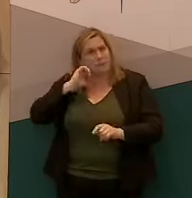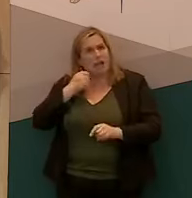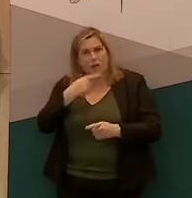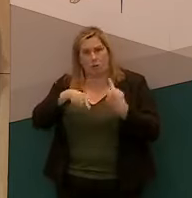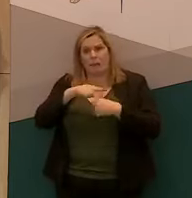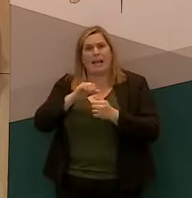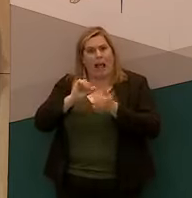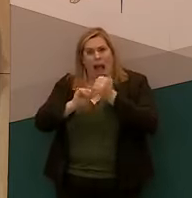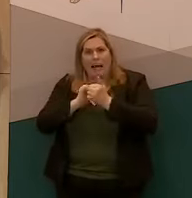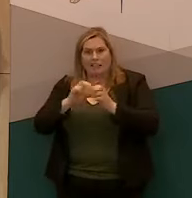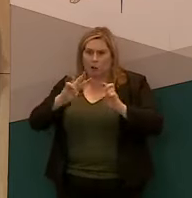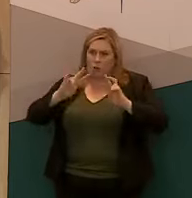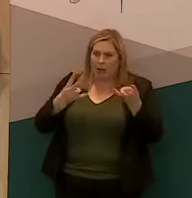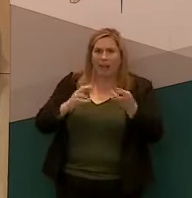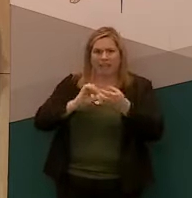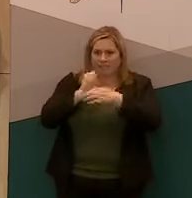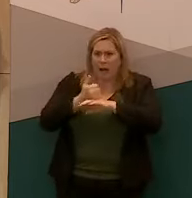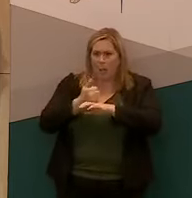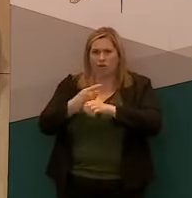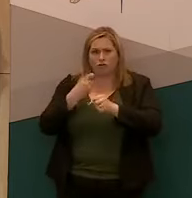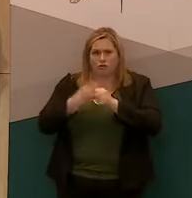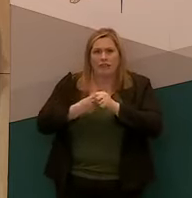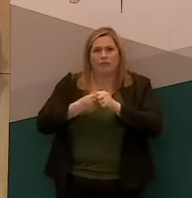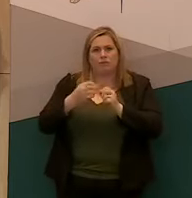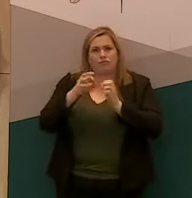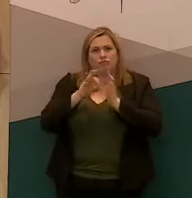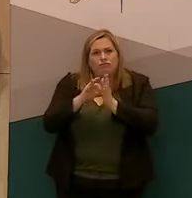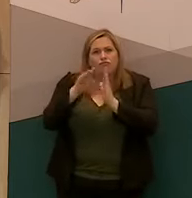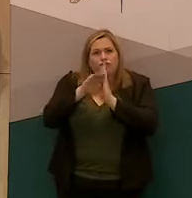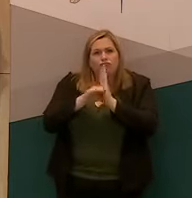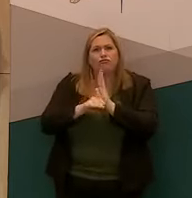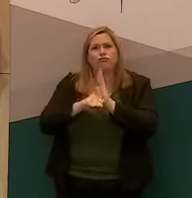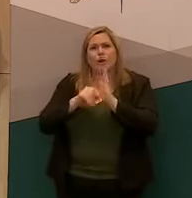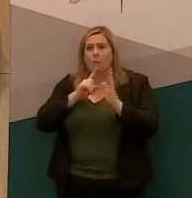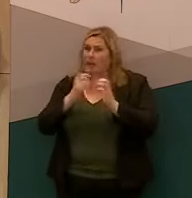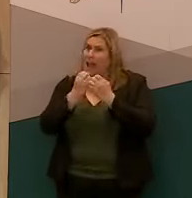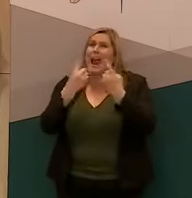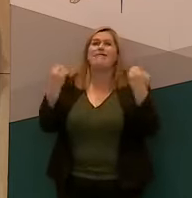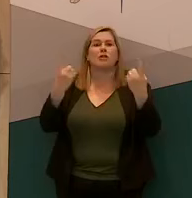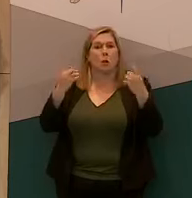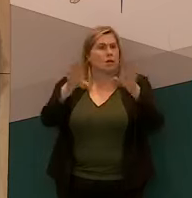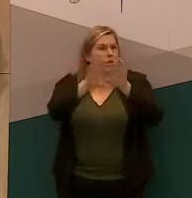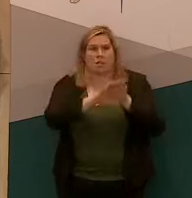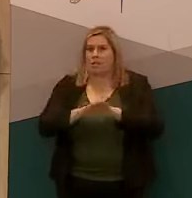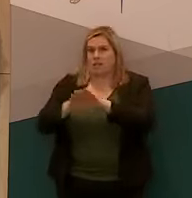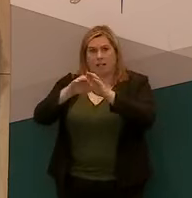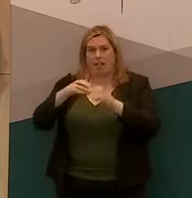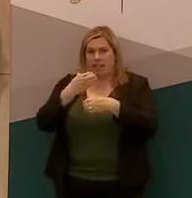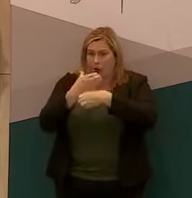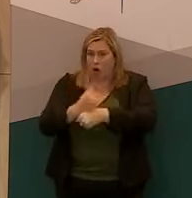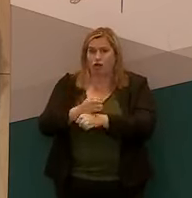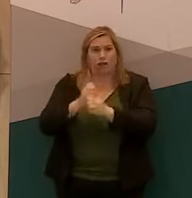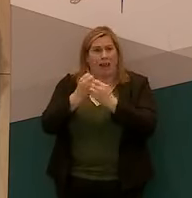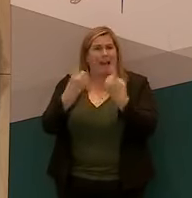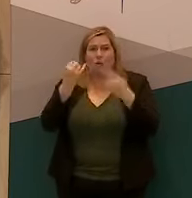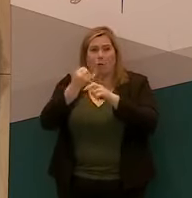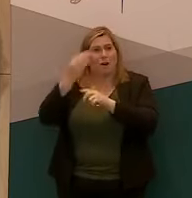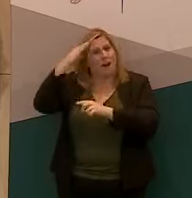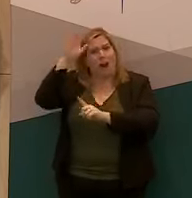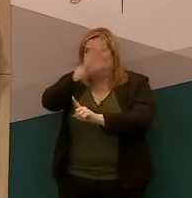Ireland's compliance with those measures. Everybody, when we said then that everybody had a part to play in saving lives, we meant it, and we can see the fruits of that